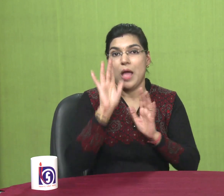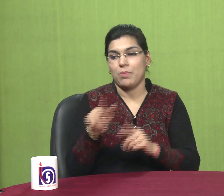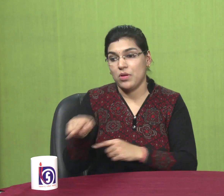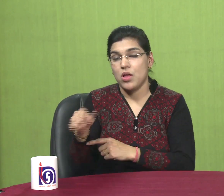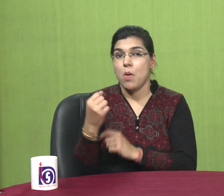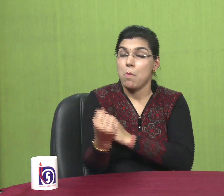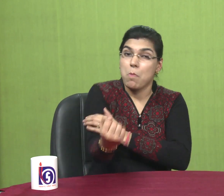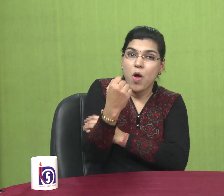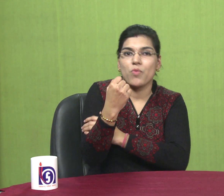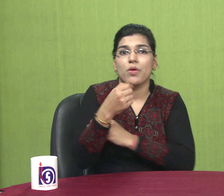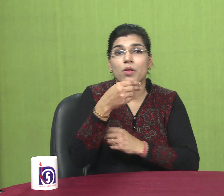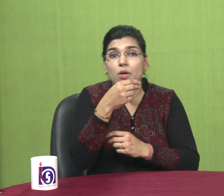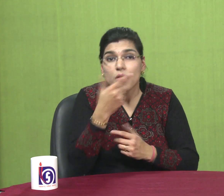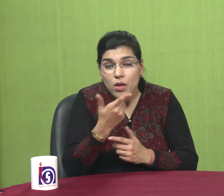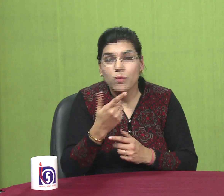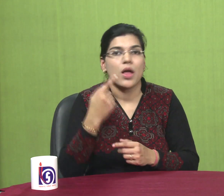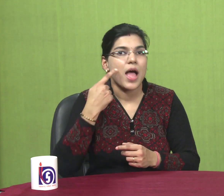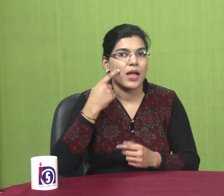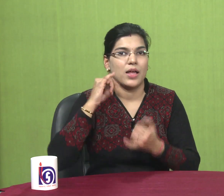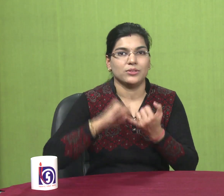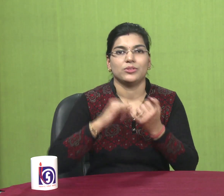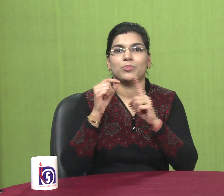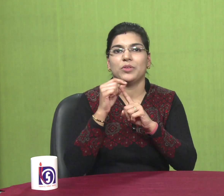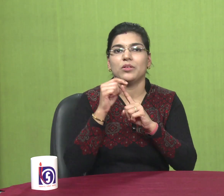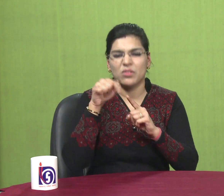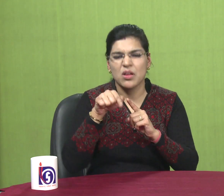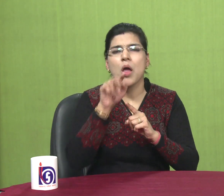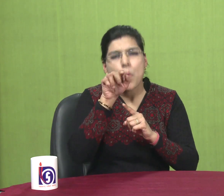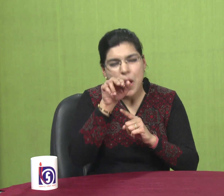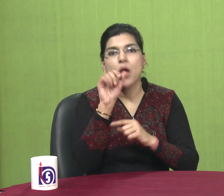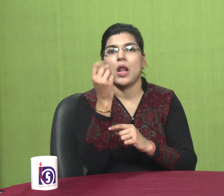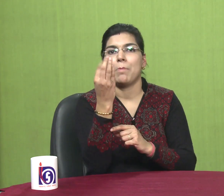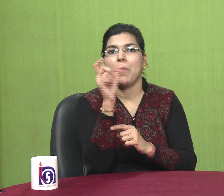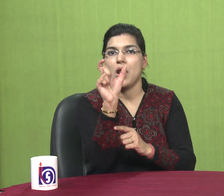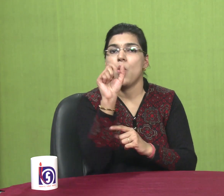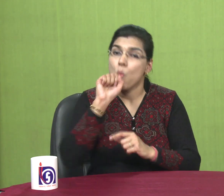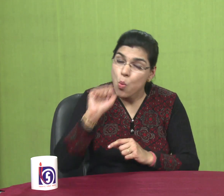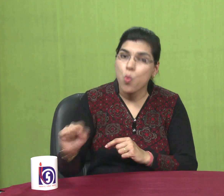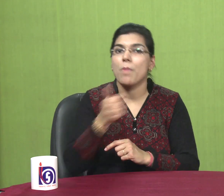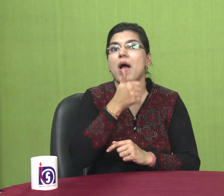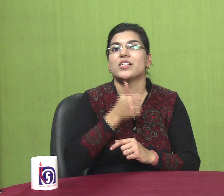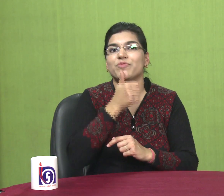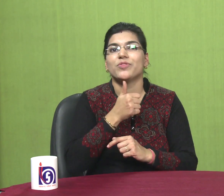as it is very important, and it gives a powerful speed.